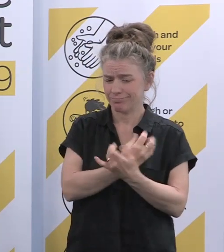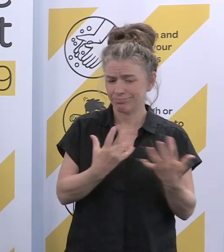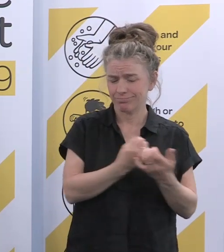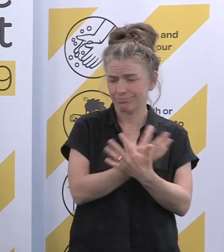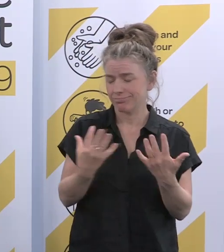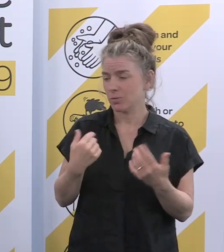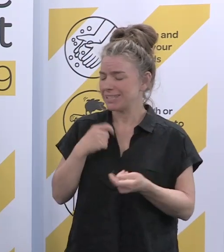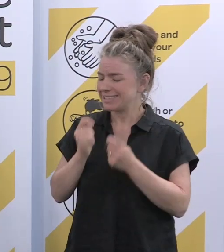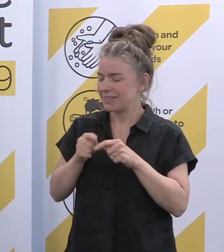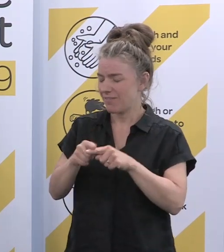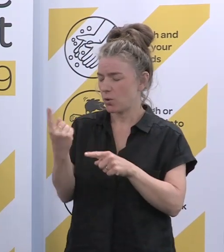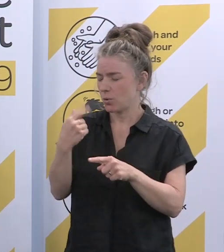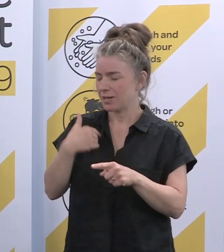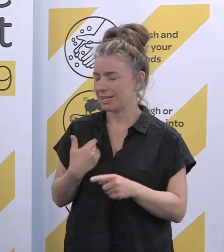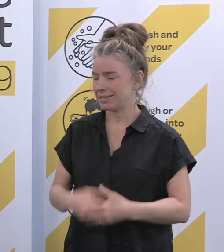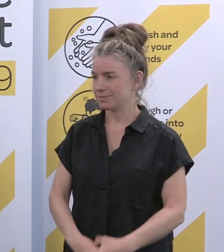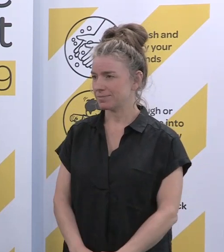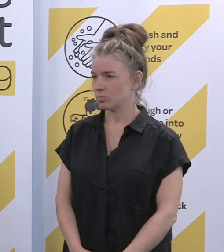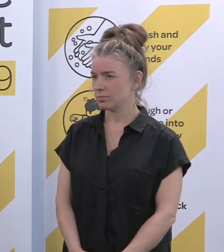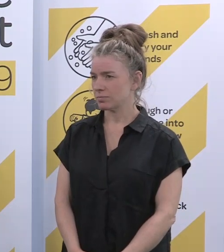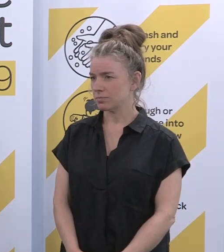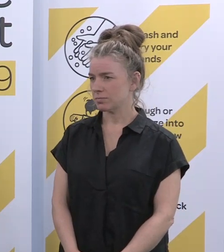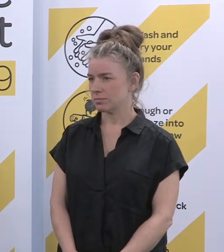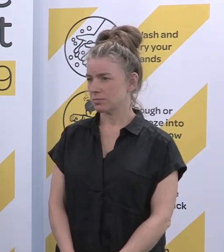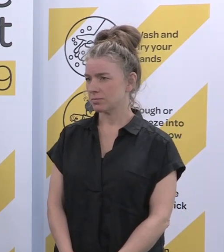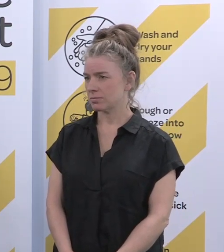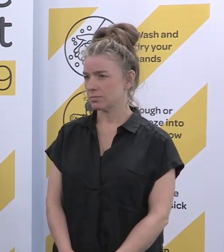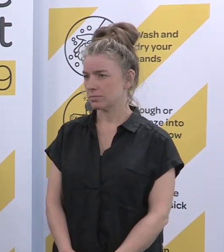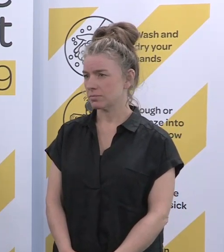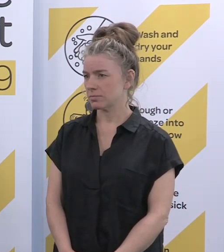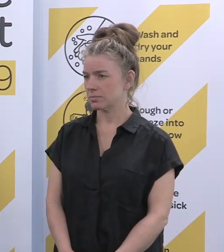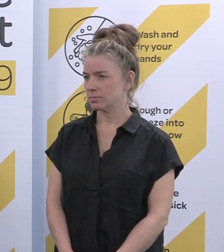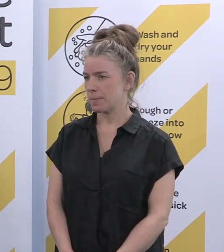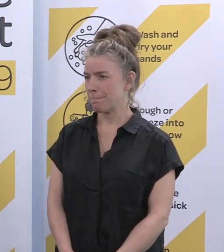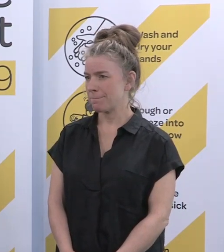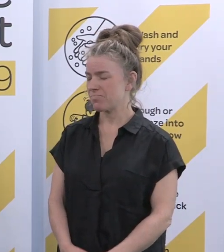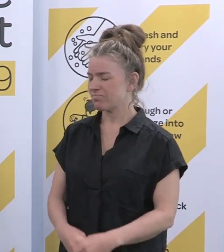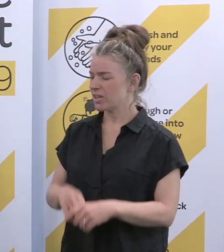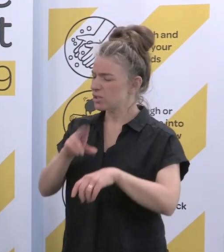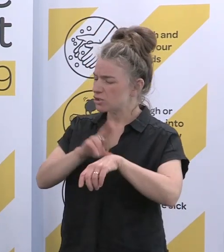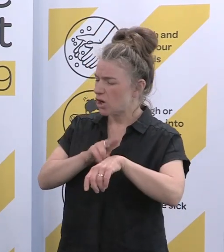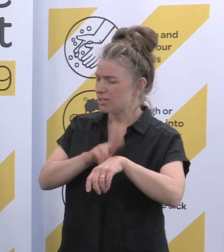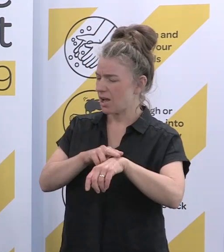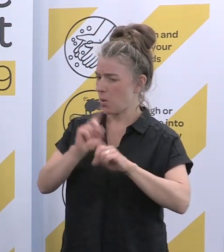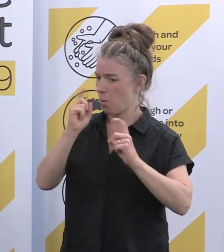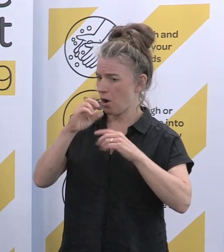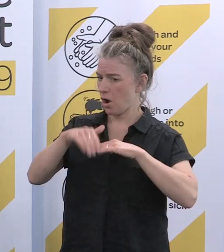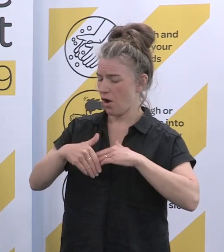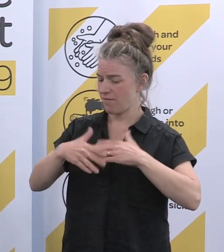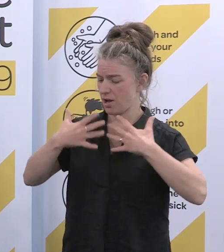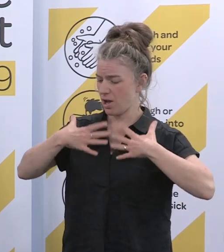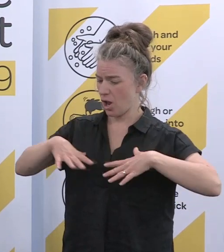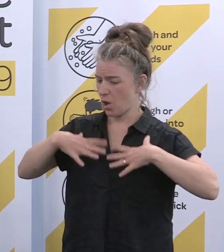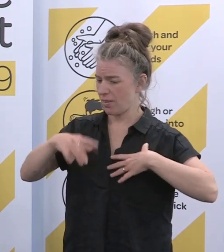the people who need to be tested. So in words, what do you say? GPs are worried about the amount of PPE and protective equipment that they